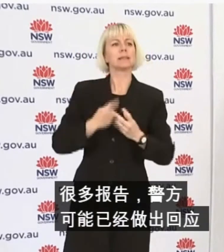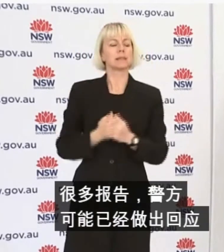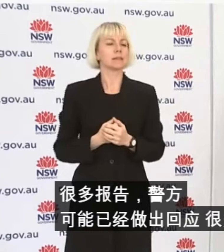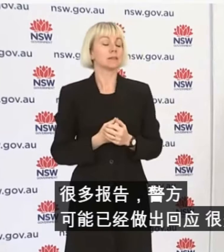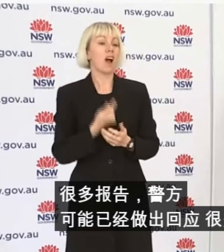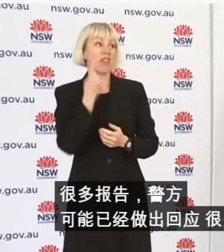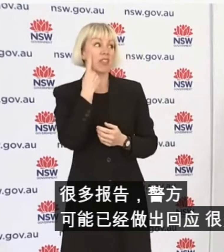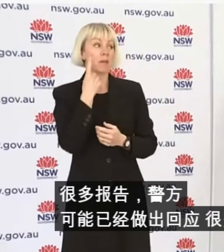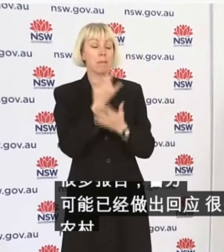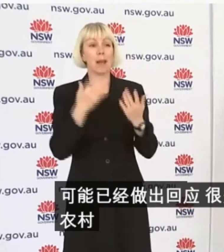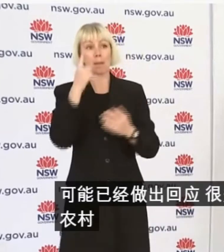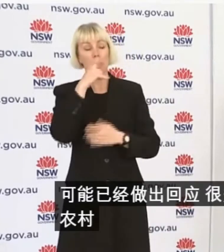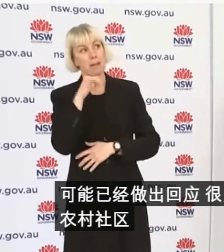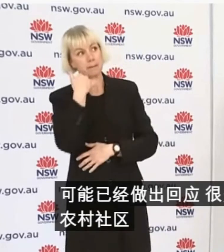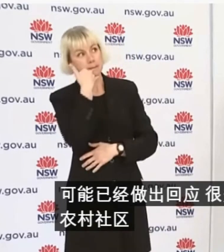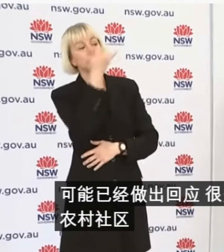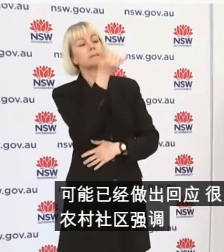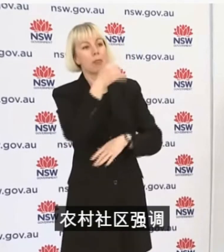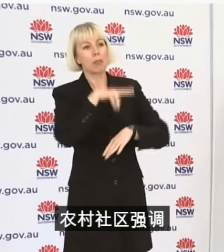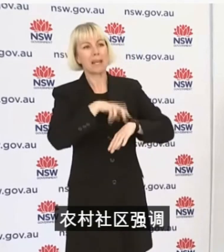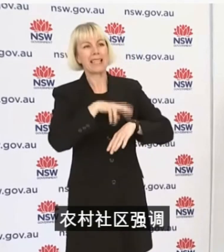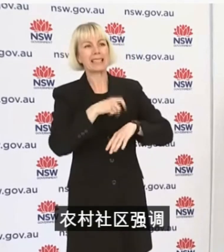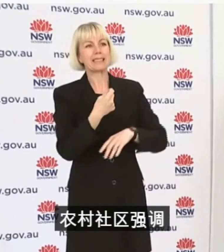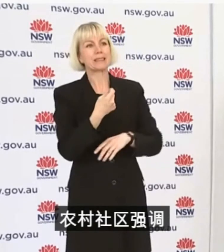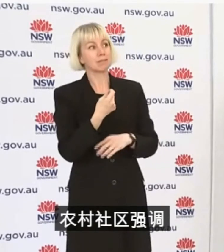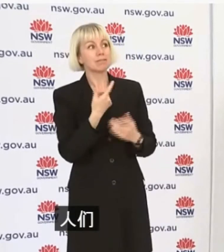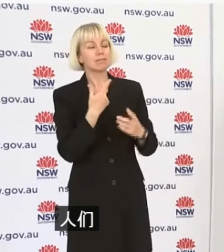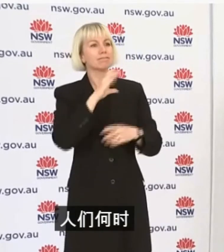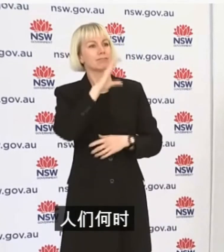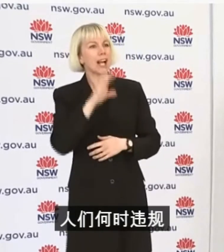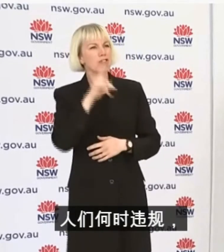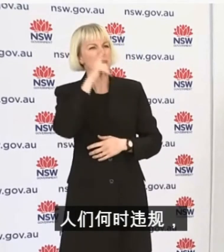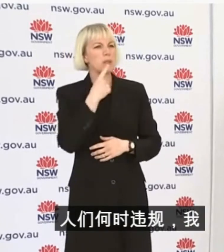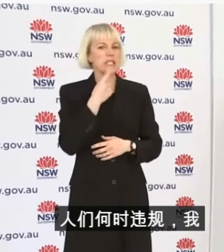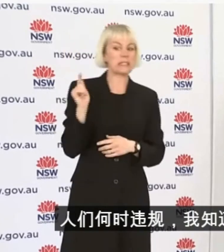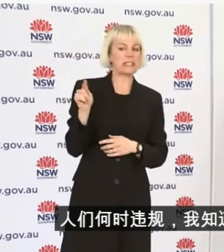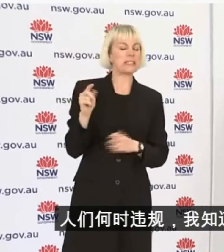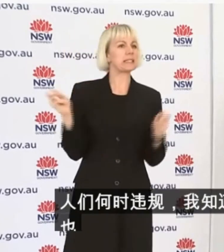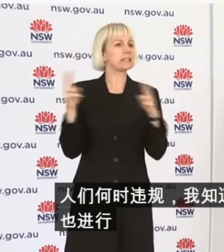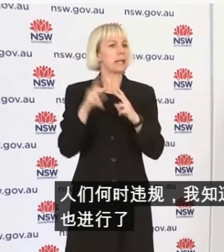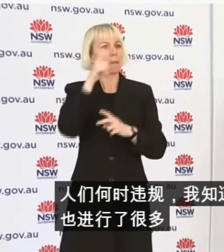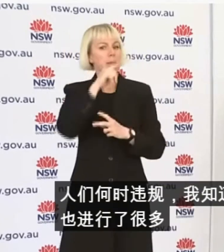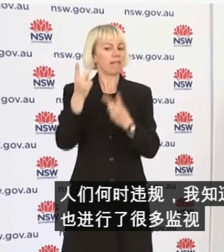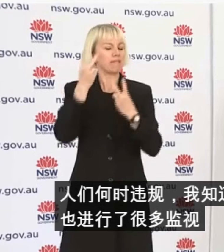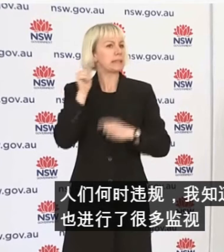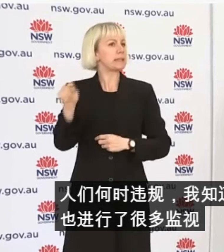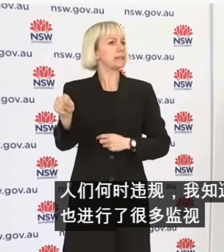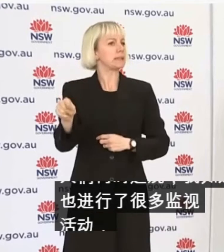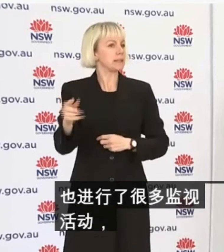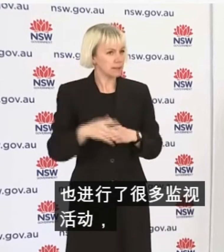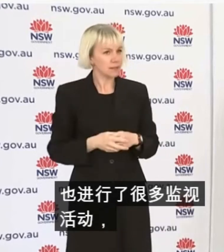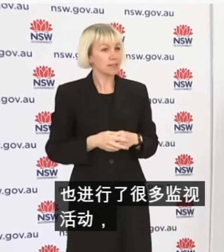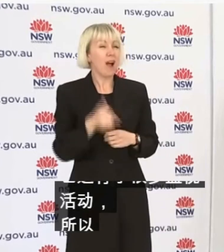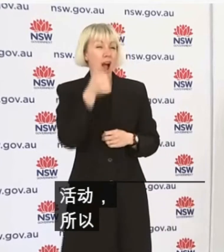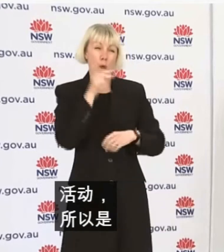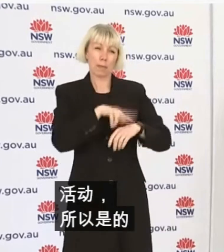responded lots of times to rural communities highlighting when people are in breach. And I know that police have also put in a lot of surveillance